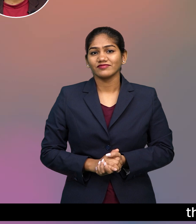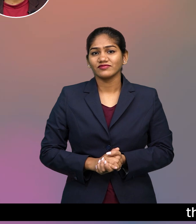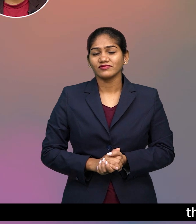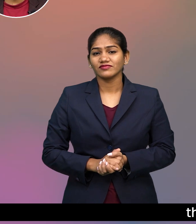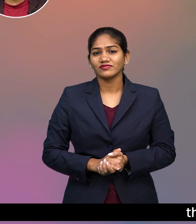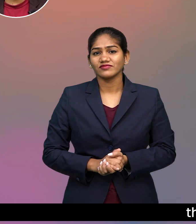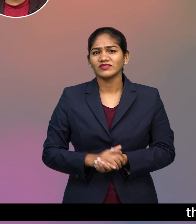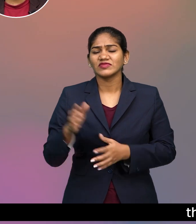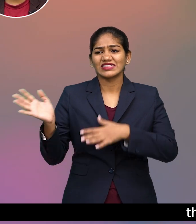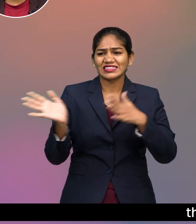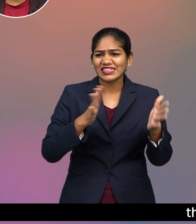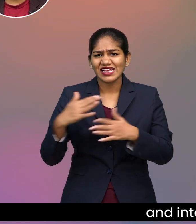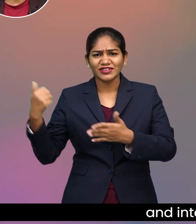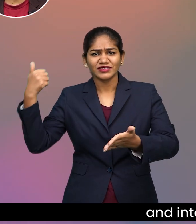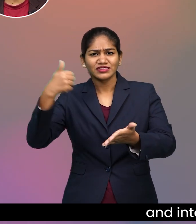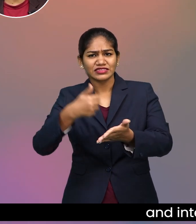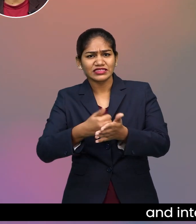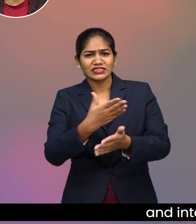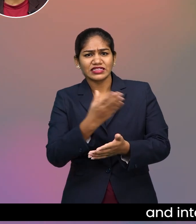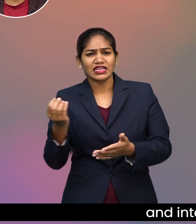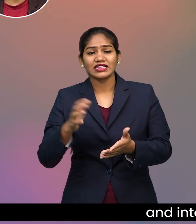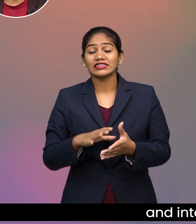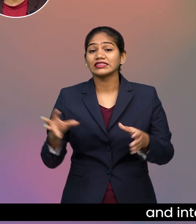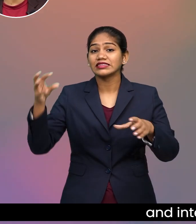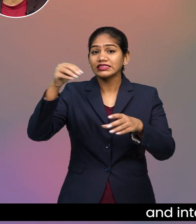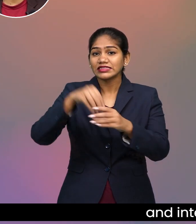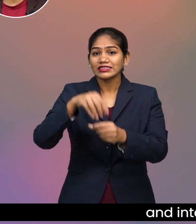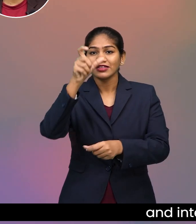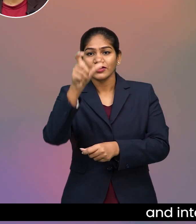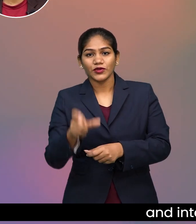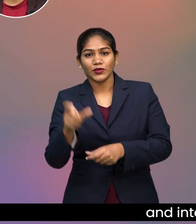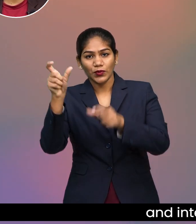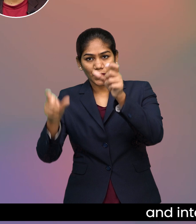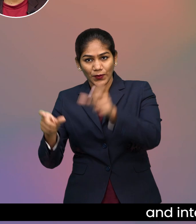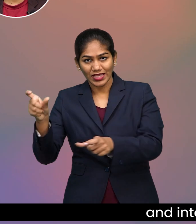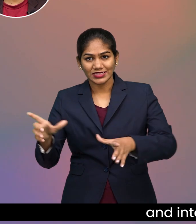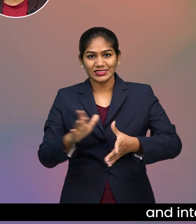the local climate, and interference by humans.